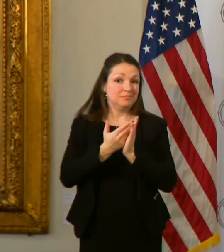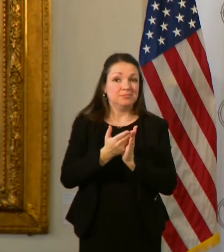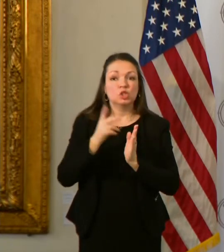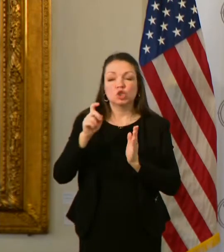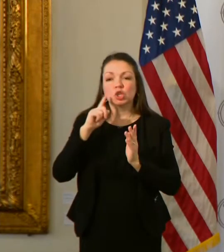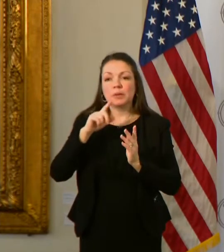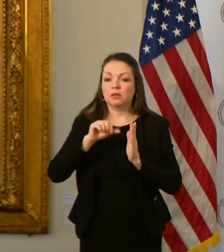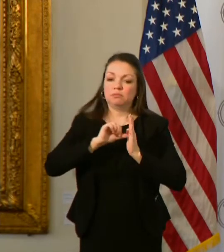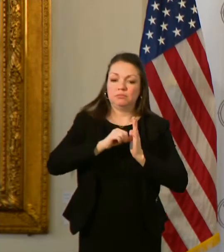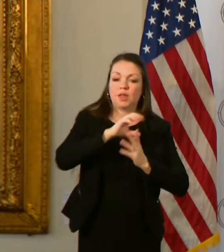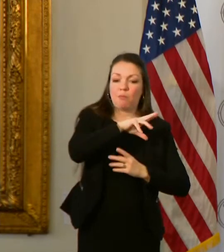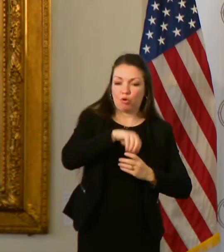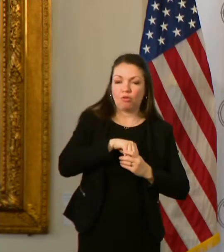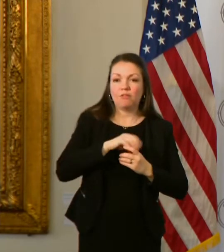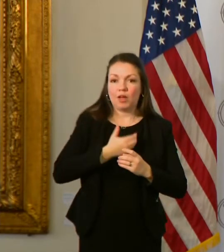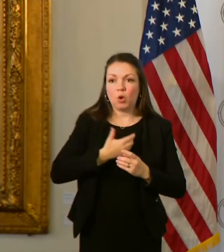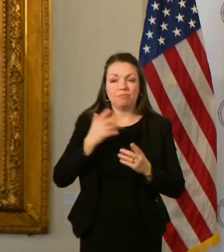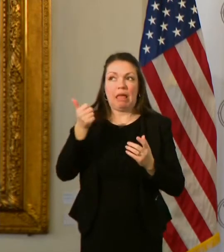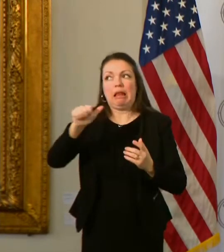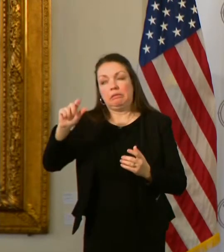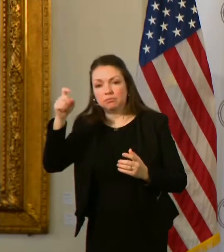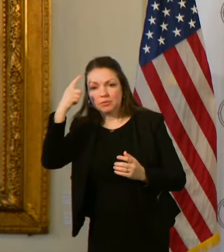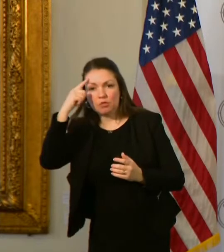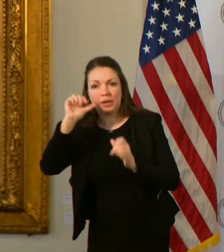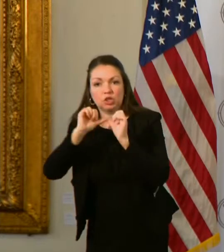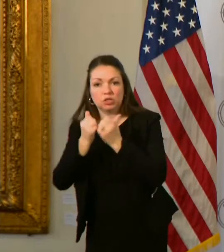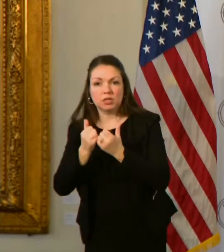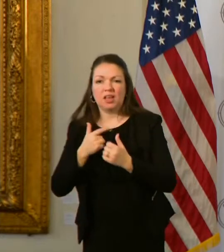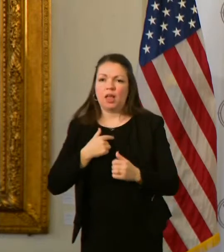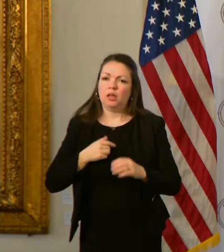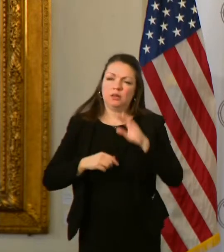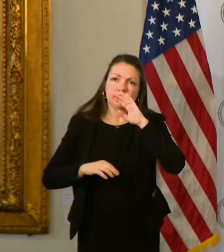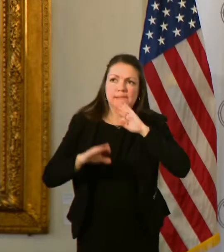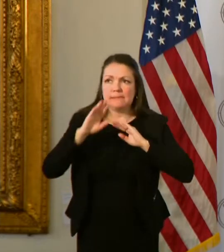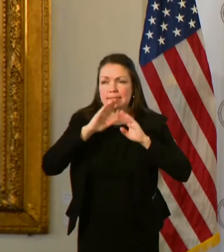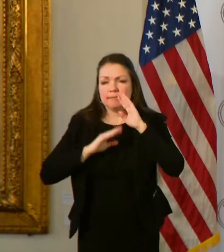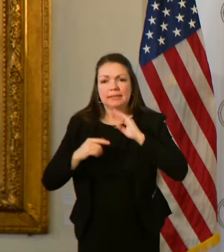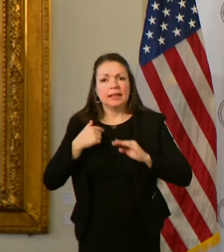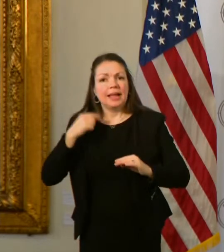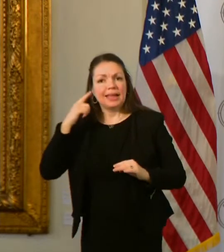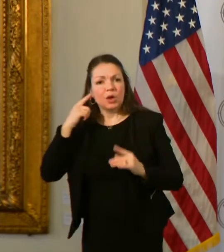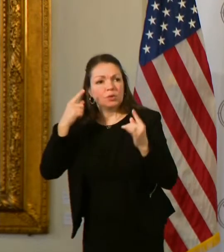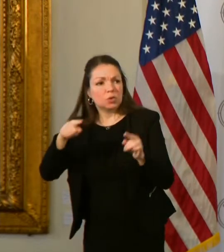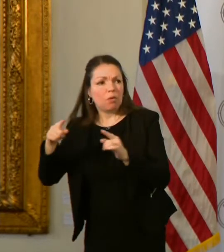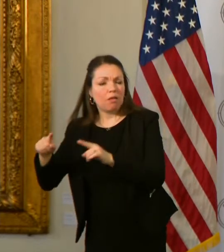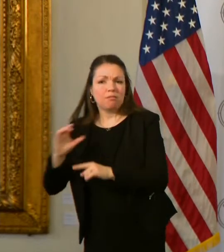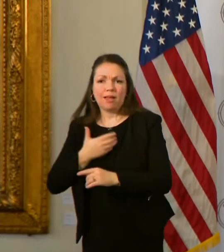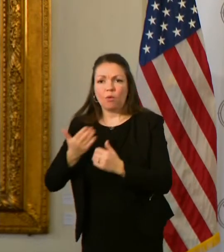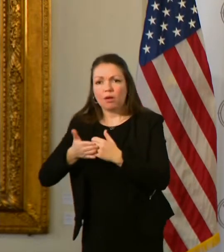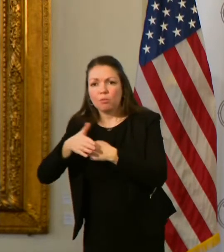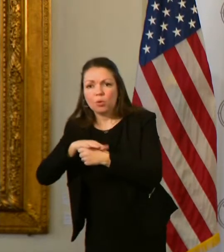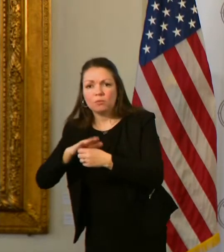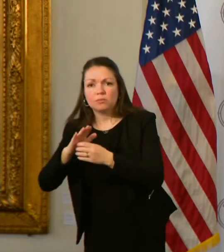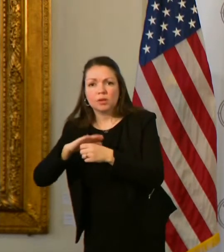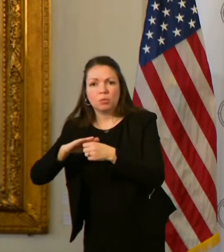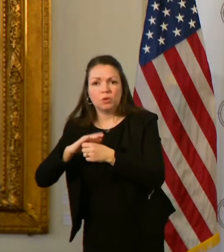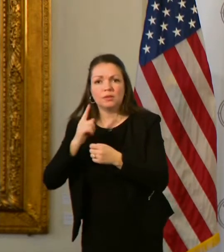I oftentimes get incredibly frustrated when I hear narratives about what's happening in our communities, our court